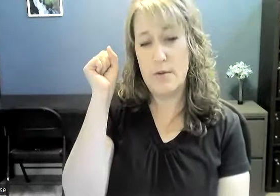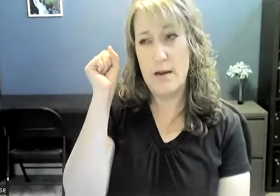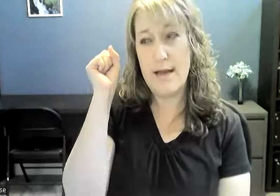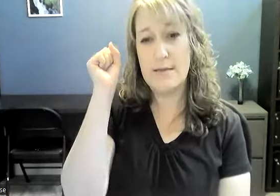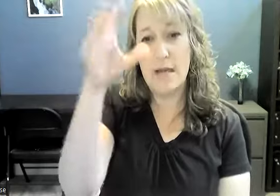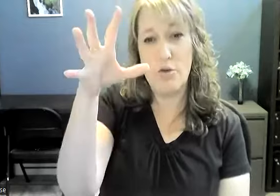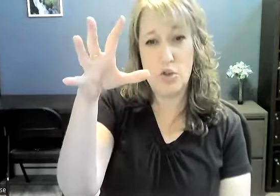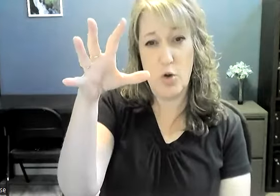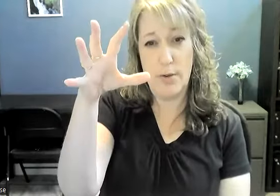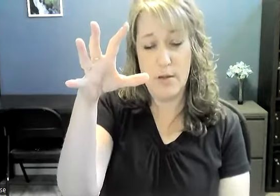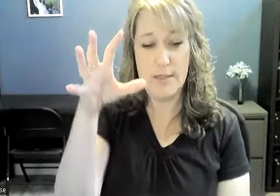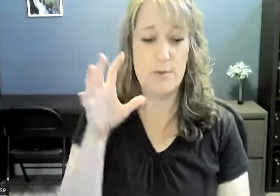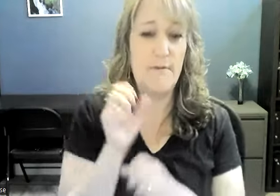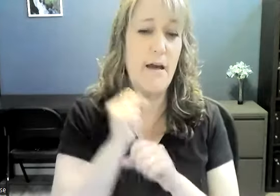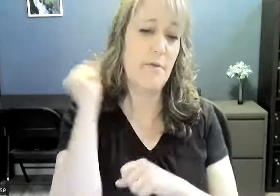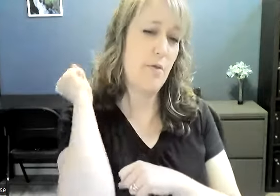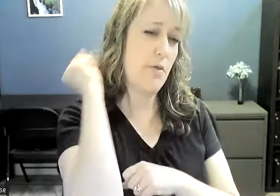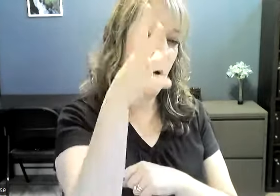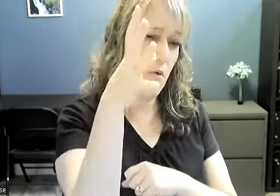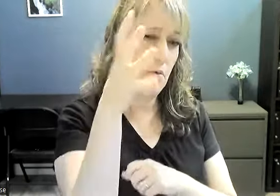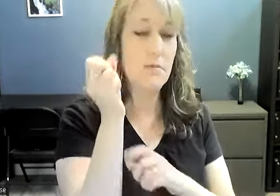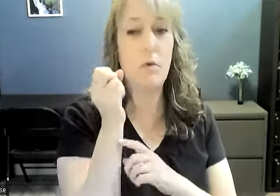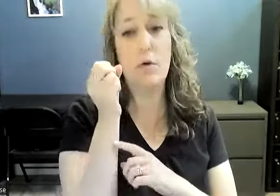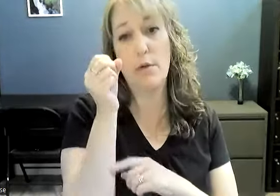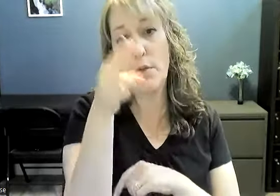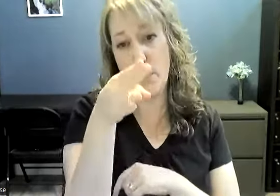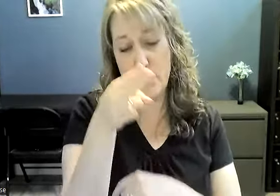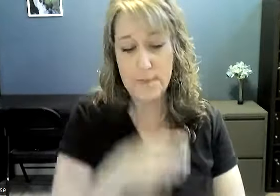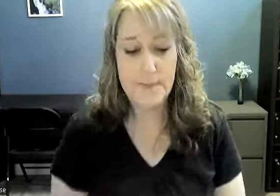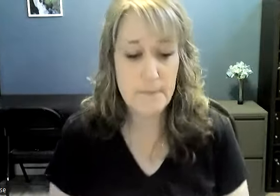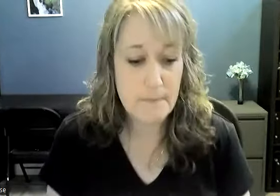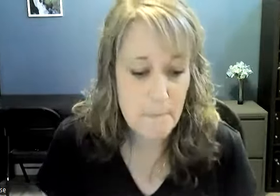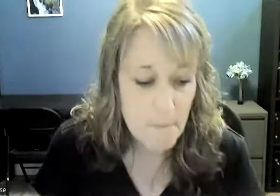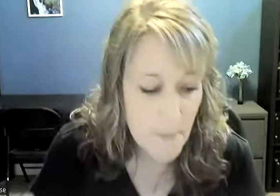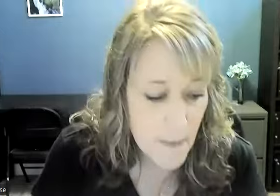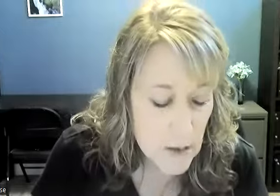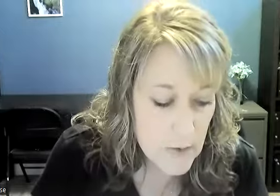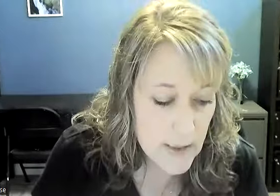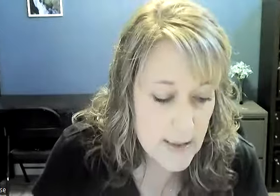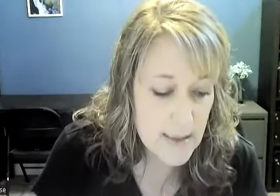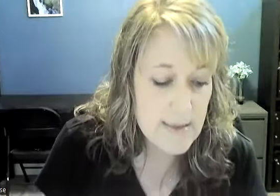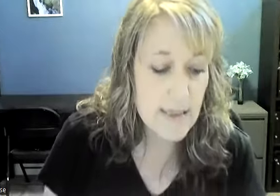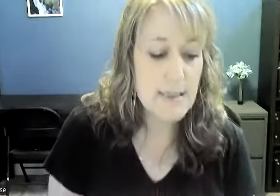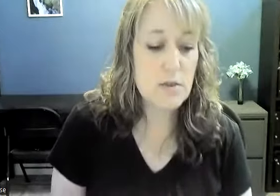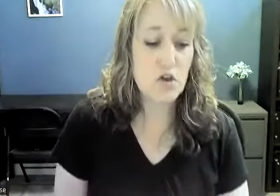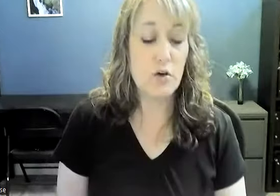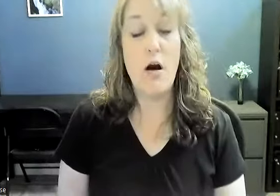an S and you just open all the way to a 5. Throw or throw. All right, the next sign is turn